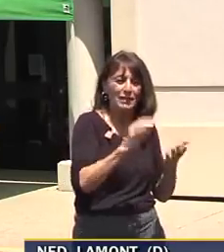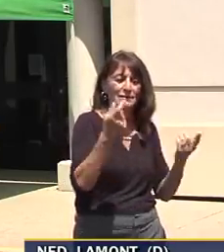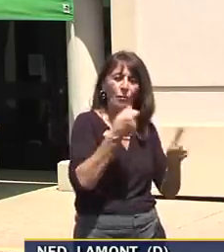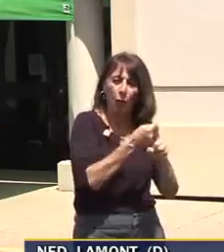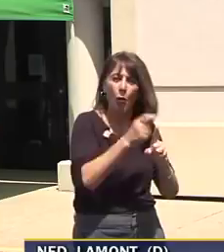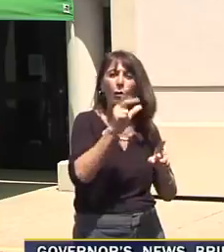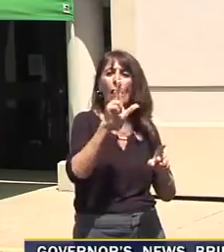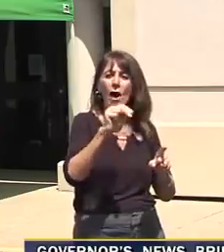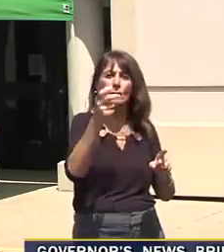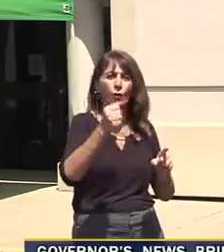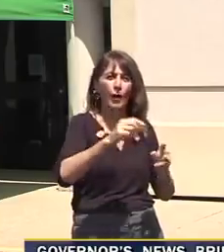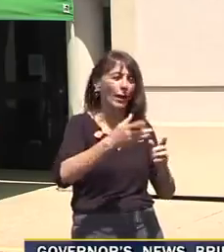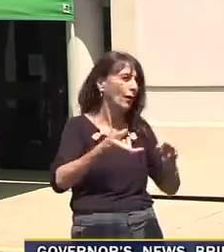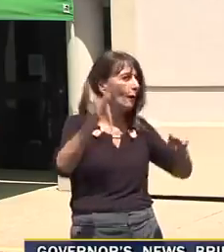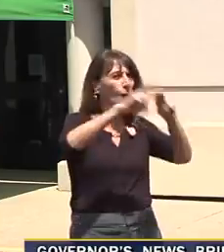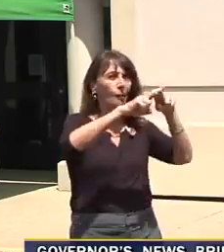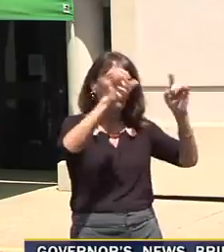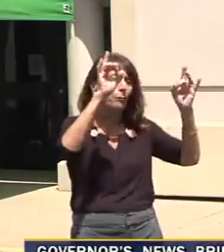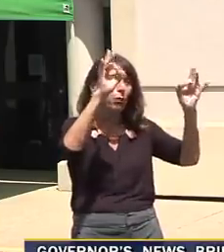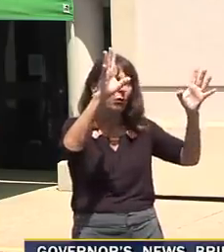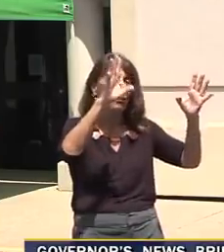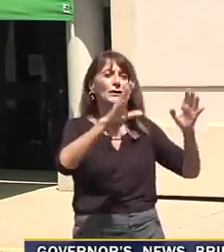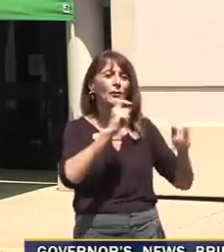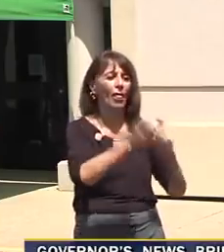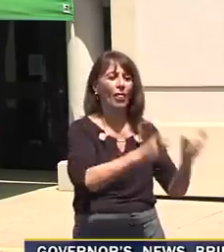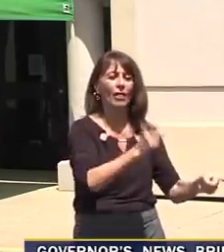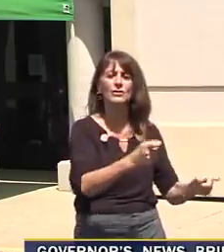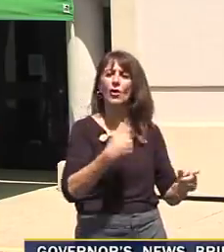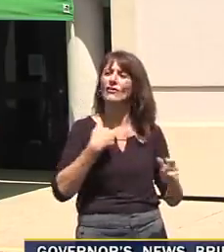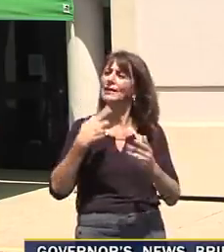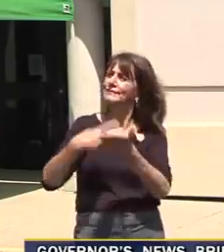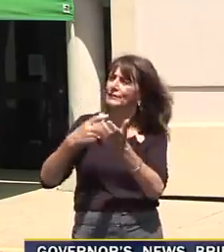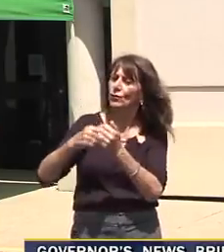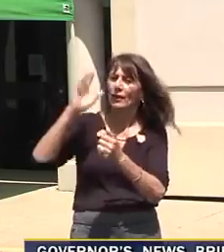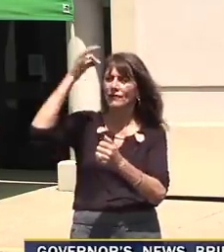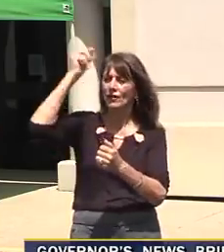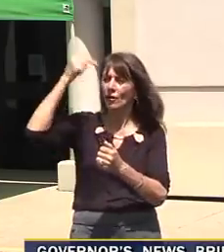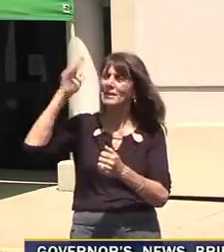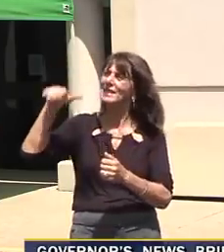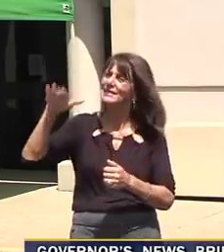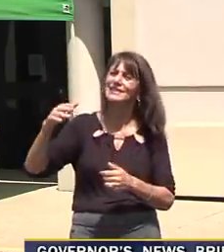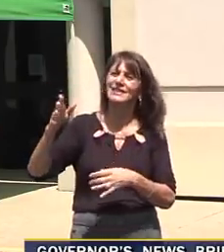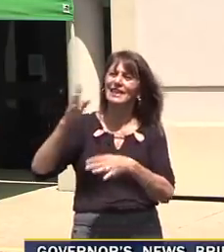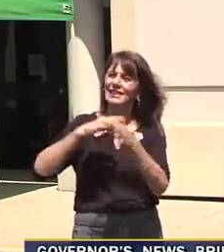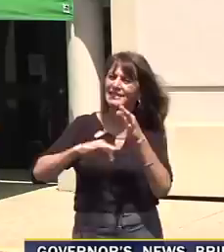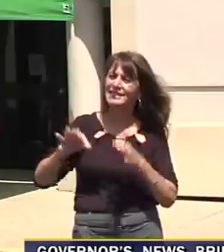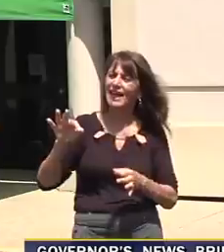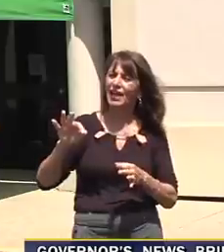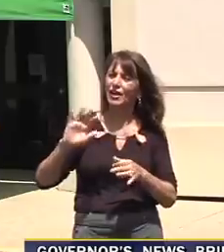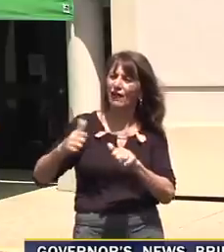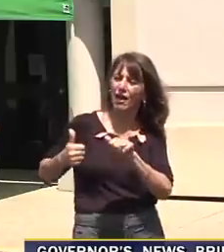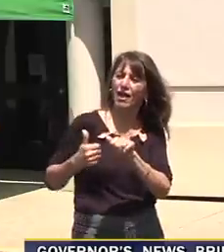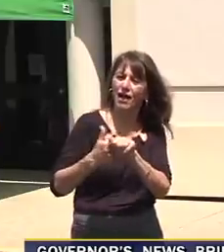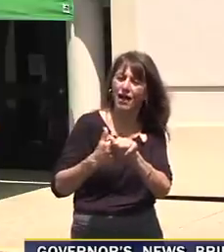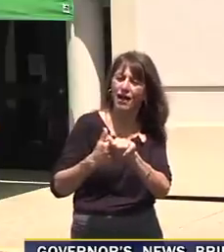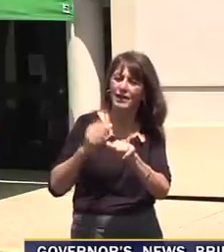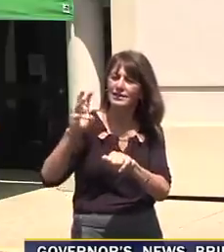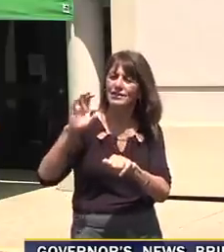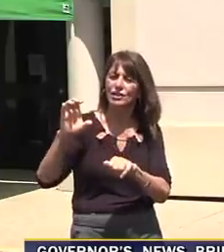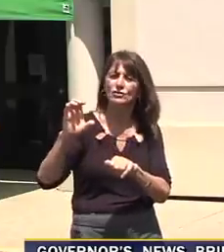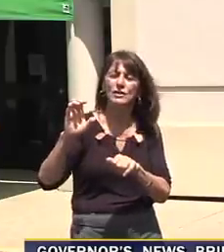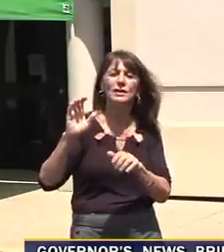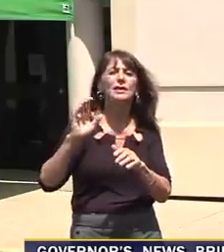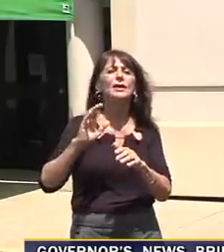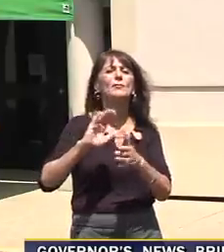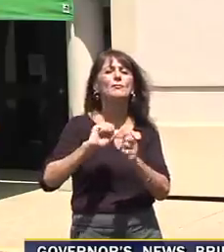unemployment claims. So if I was recommending to the federal government, I'd say, rather than the true-up right now, make it a grant, not a